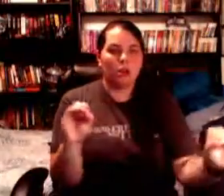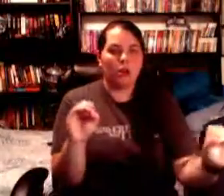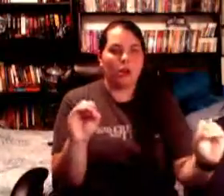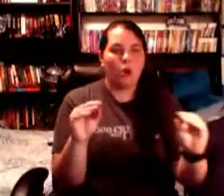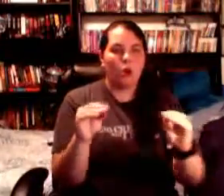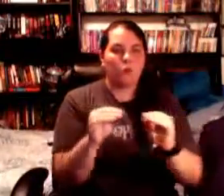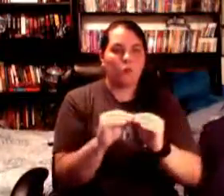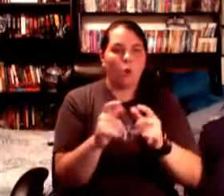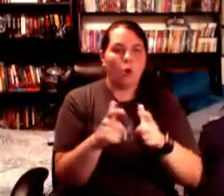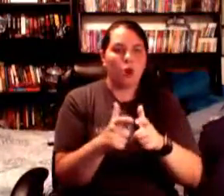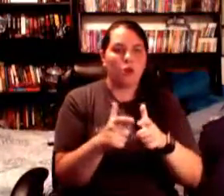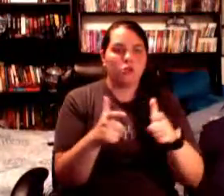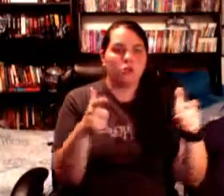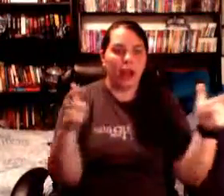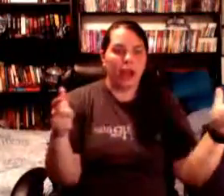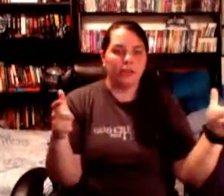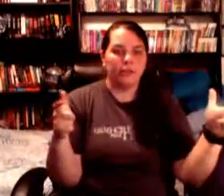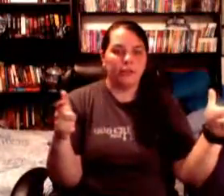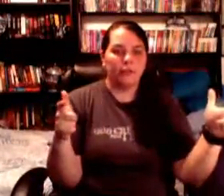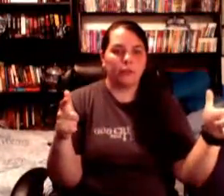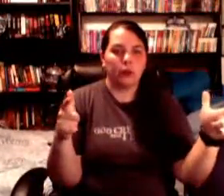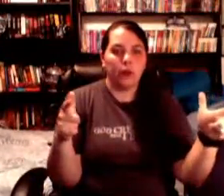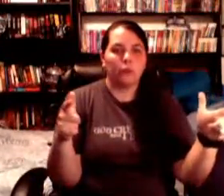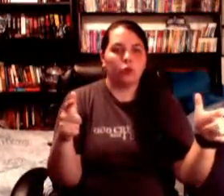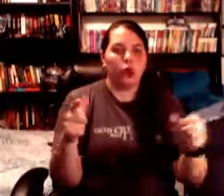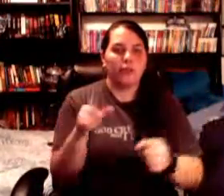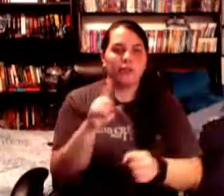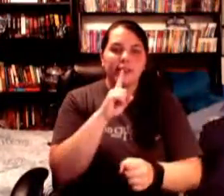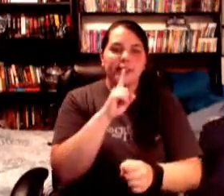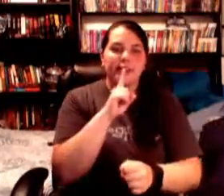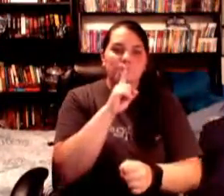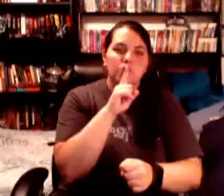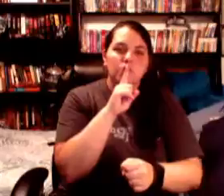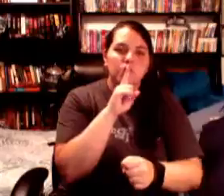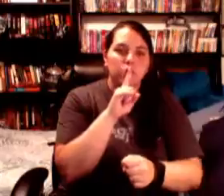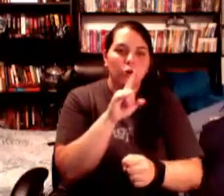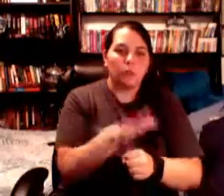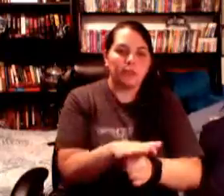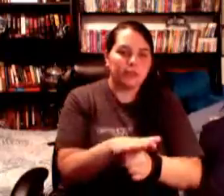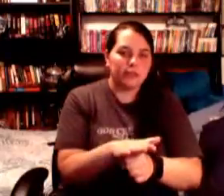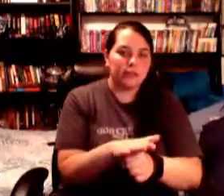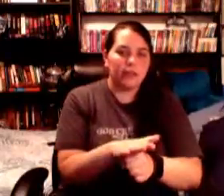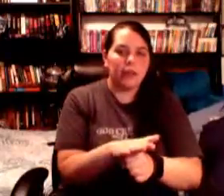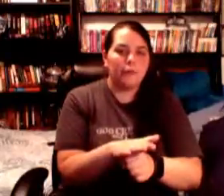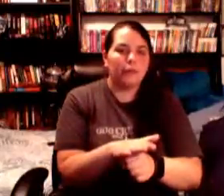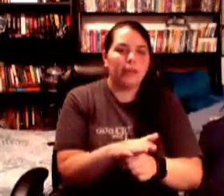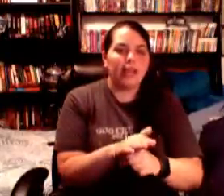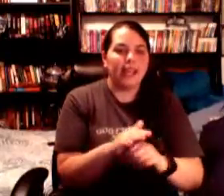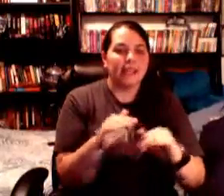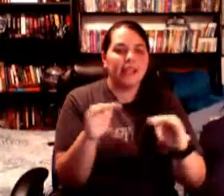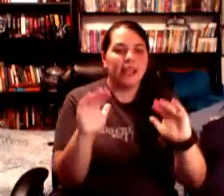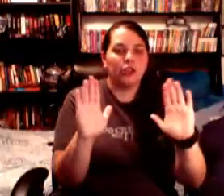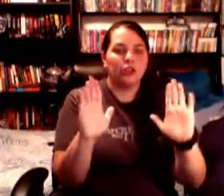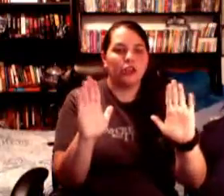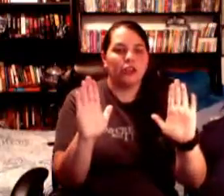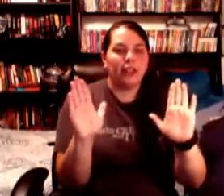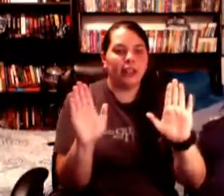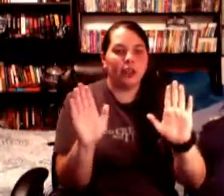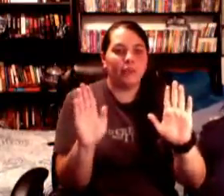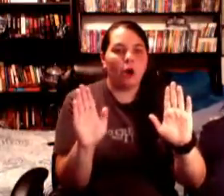none more great. Promise, again, promise. Then you're going to take your